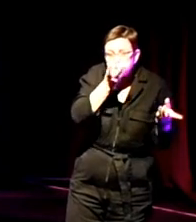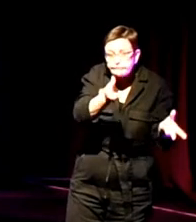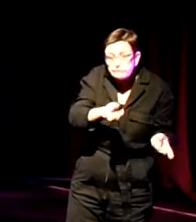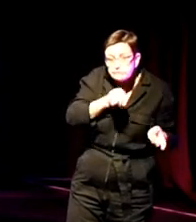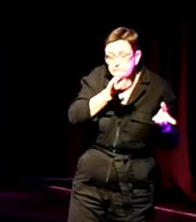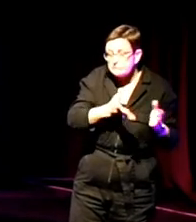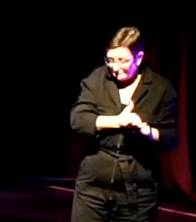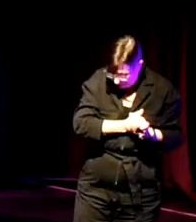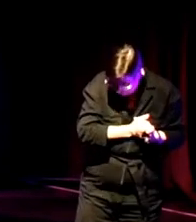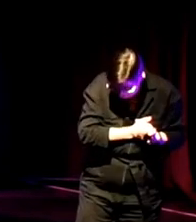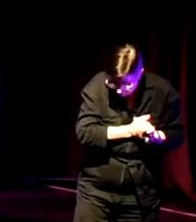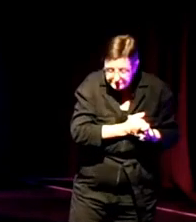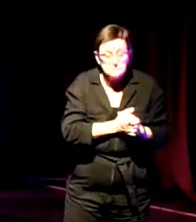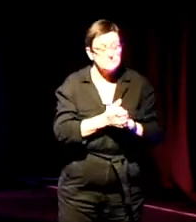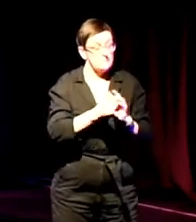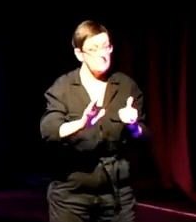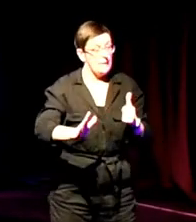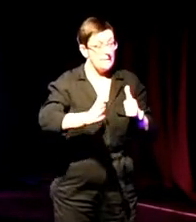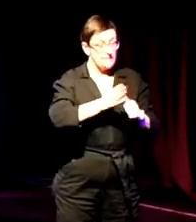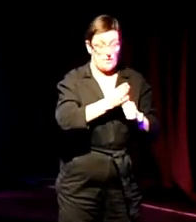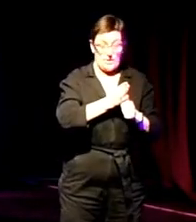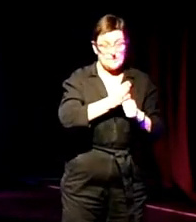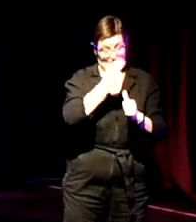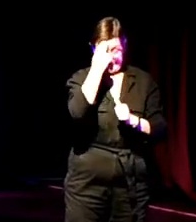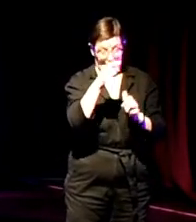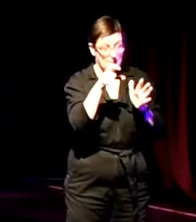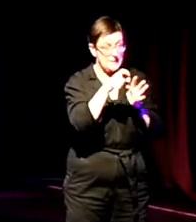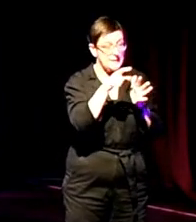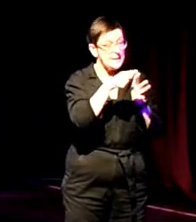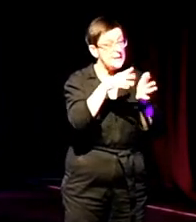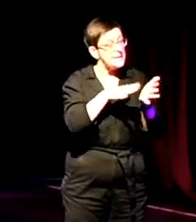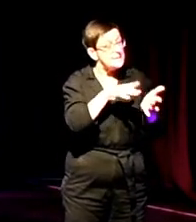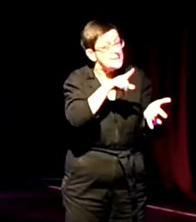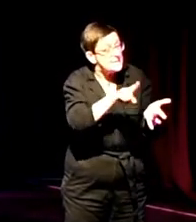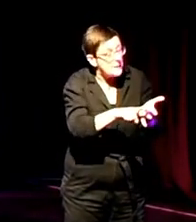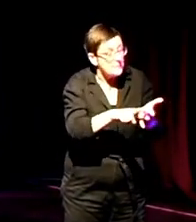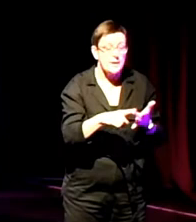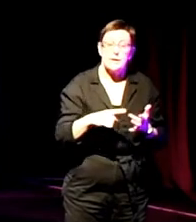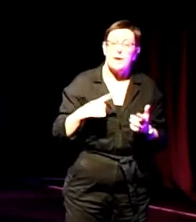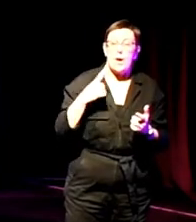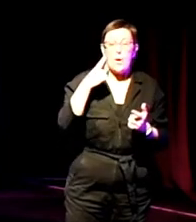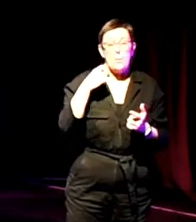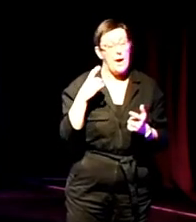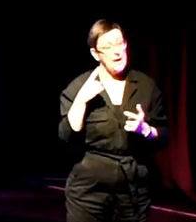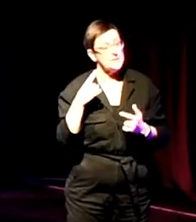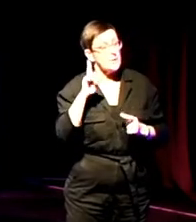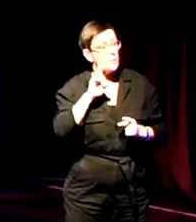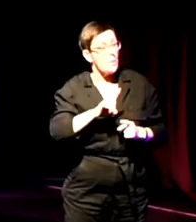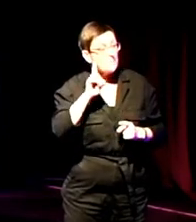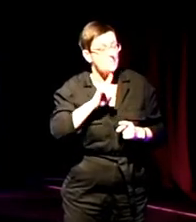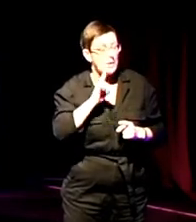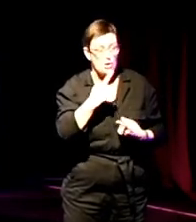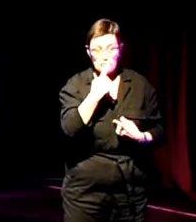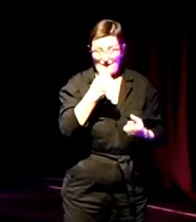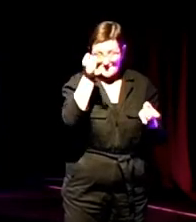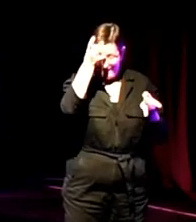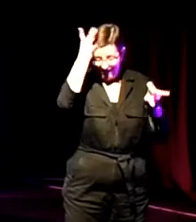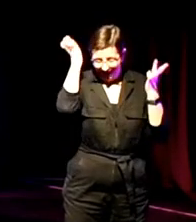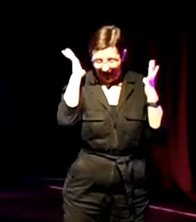Yeah! Okay, great. So first of all, I'm Demi. I'm a white woman with very red hair. I dyed it